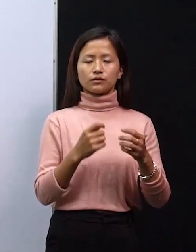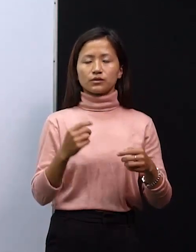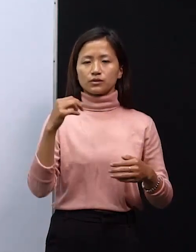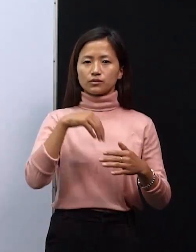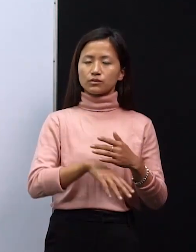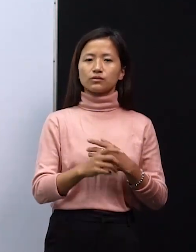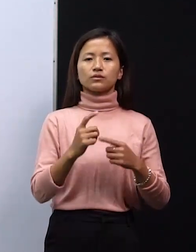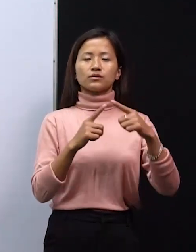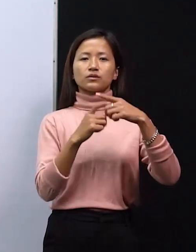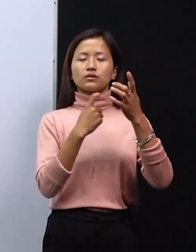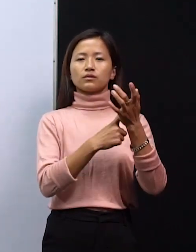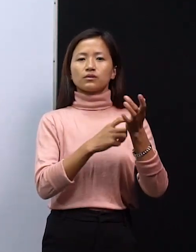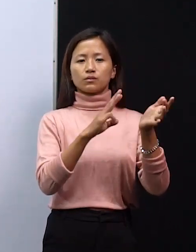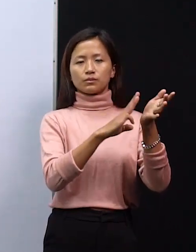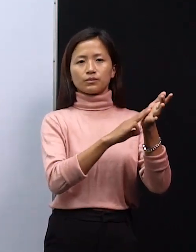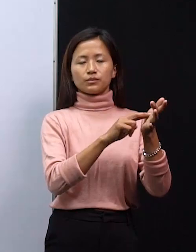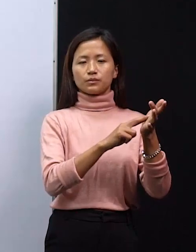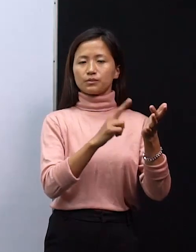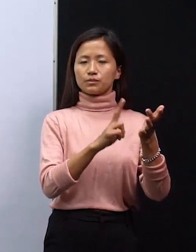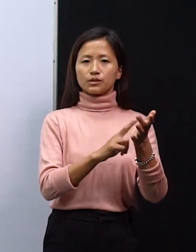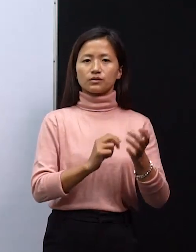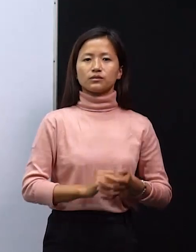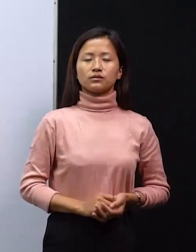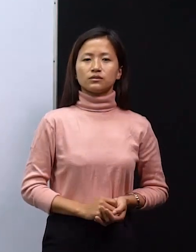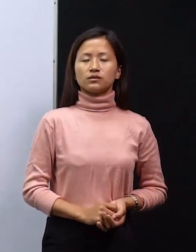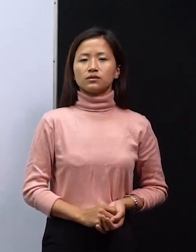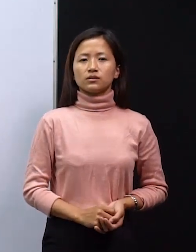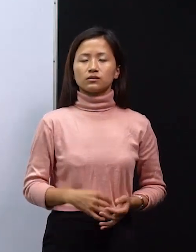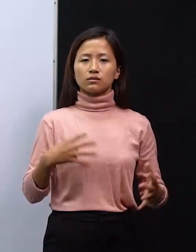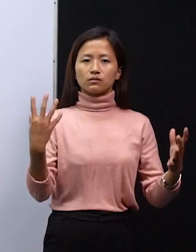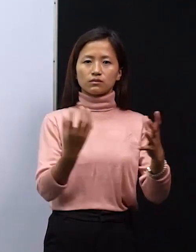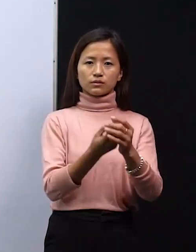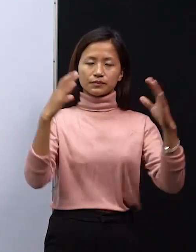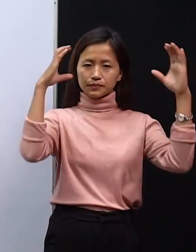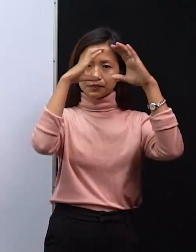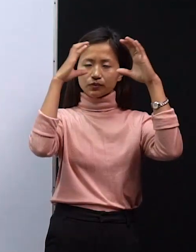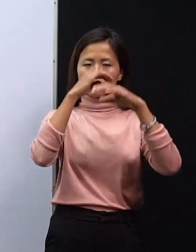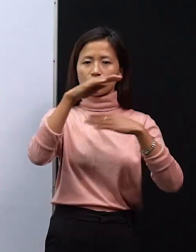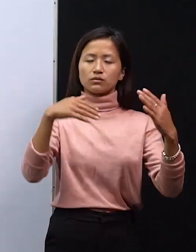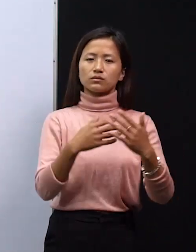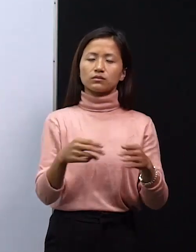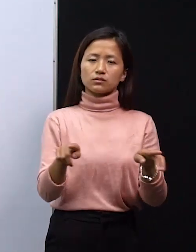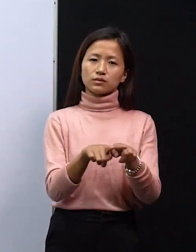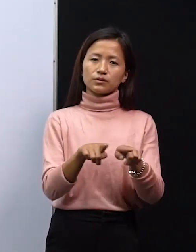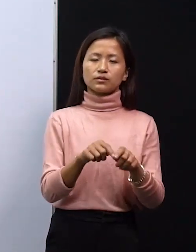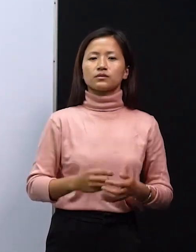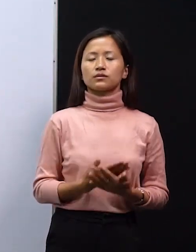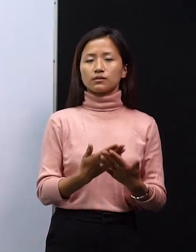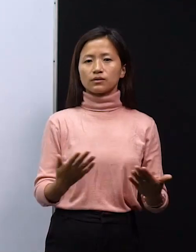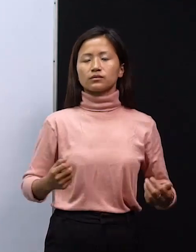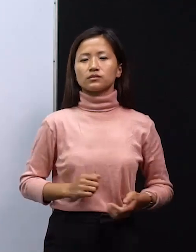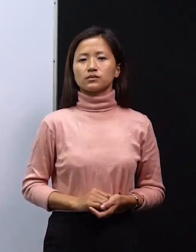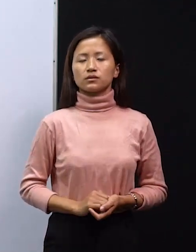trinomial, alright? Do not be confused, it's all the same thing again. Now you take the first term of the